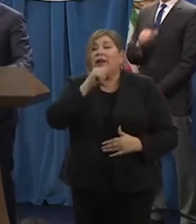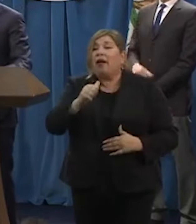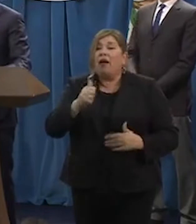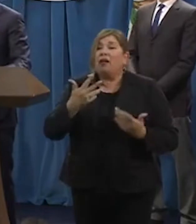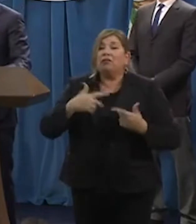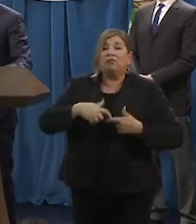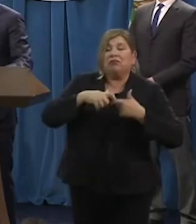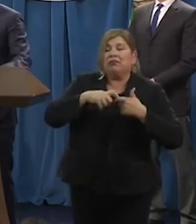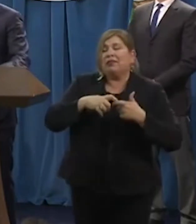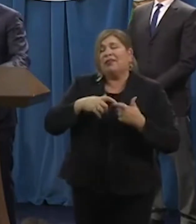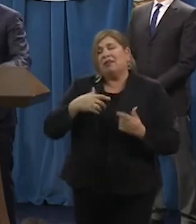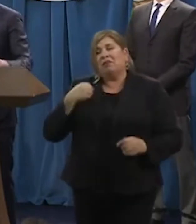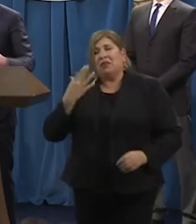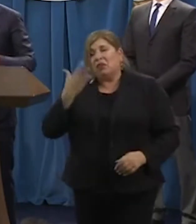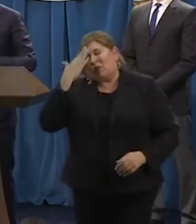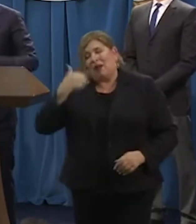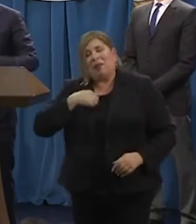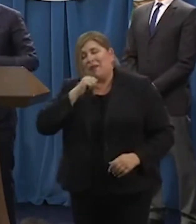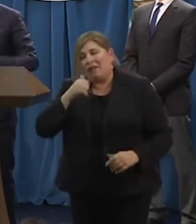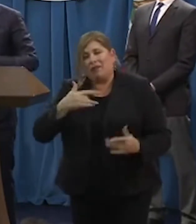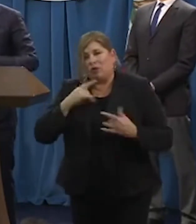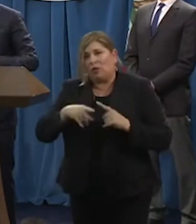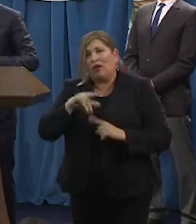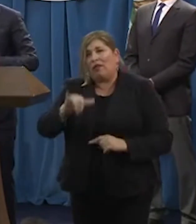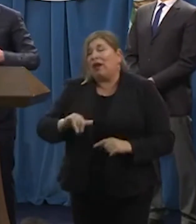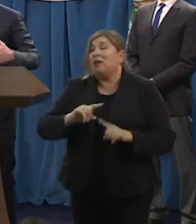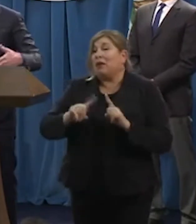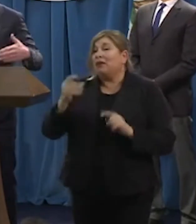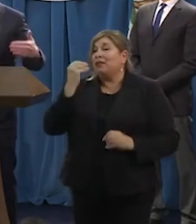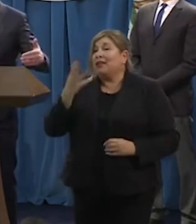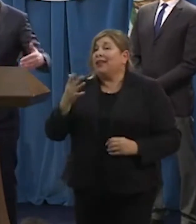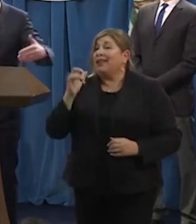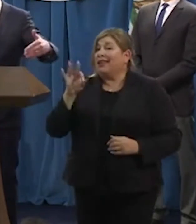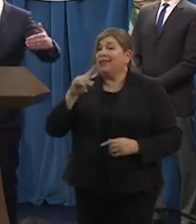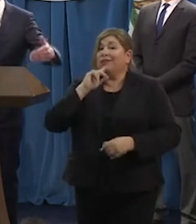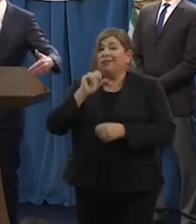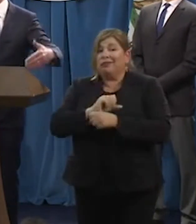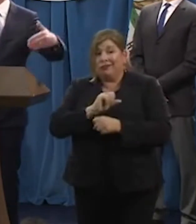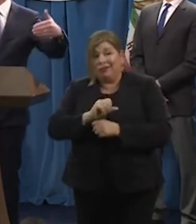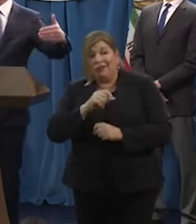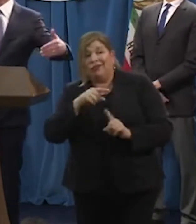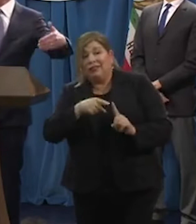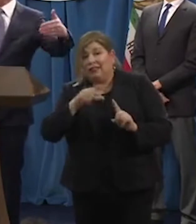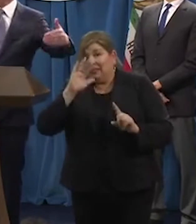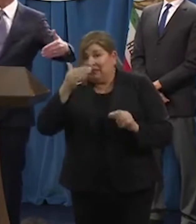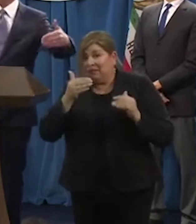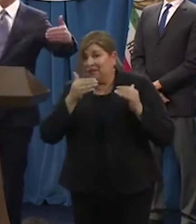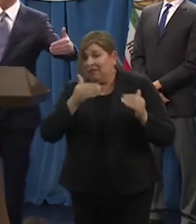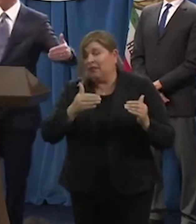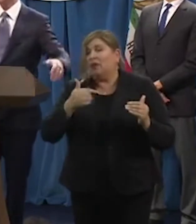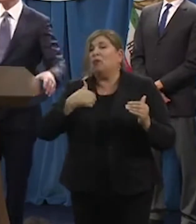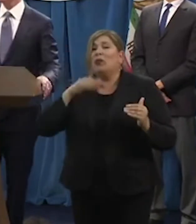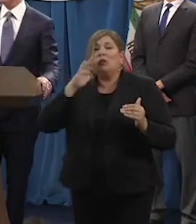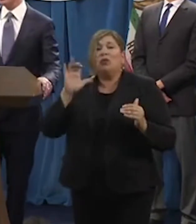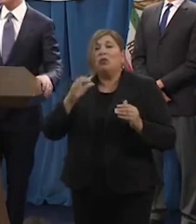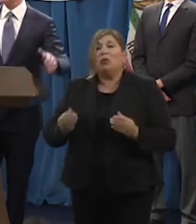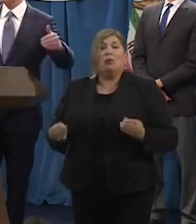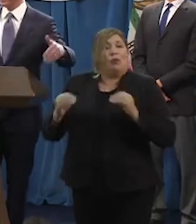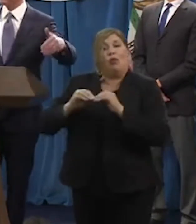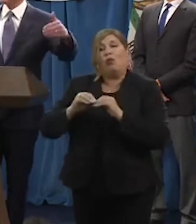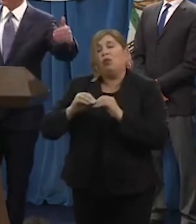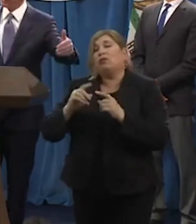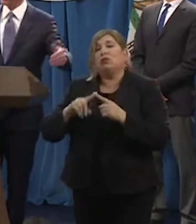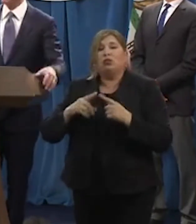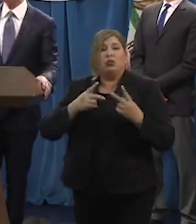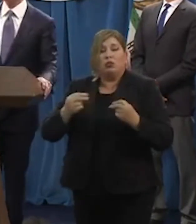concerned about that, but I can assure you we have the tools in our toolkit. If indeed we needed to move forward with stepped up capacity,